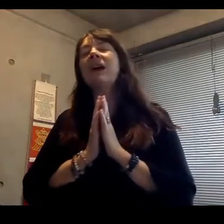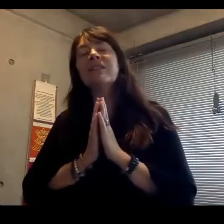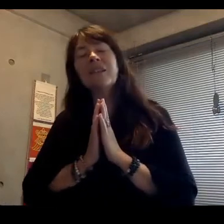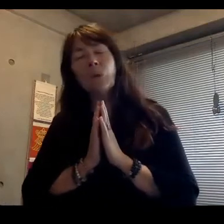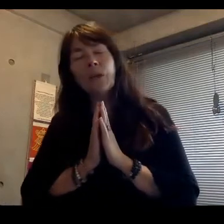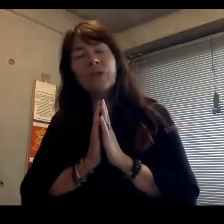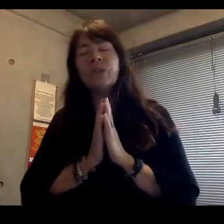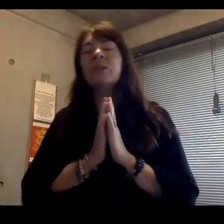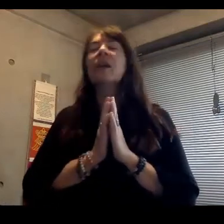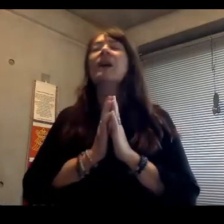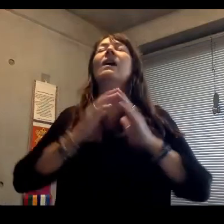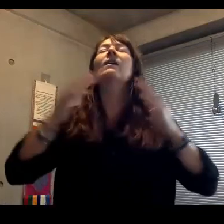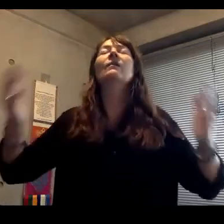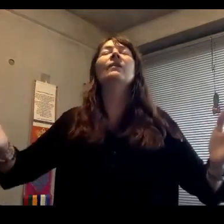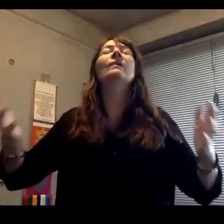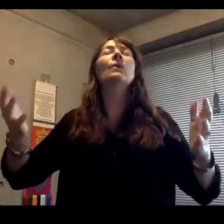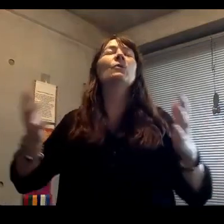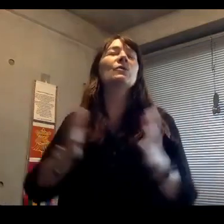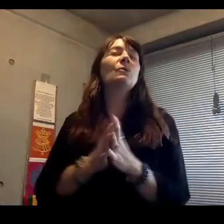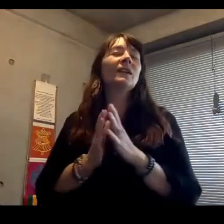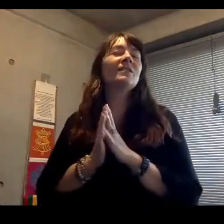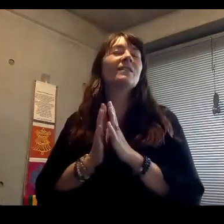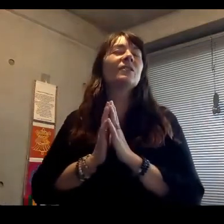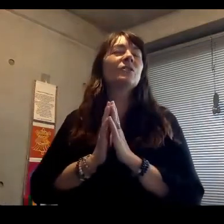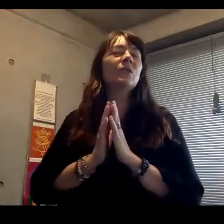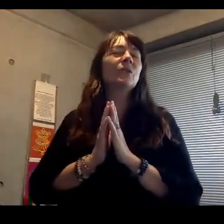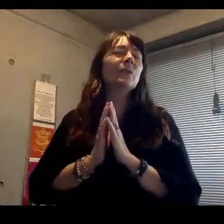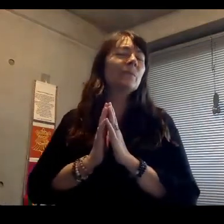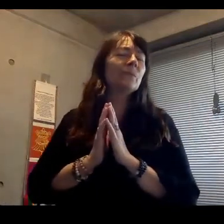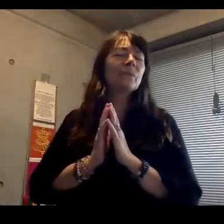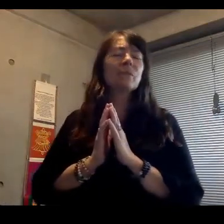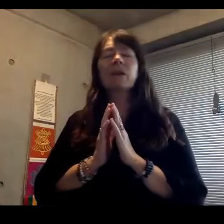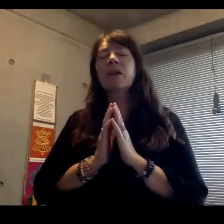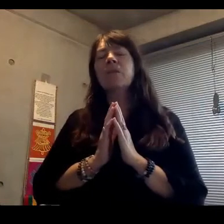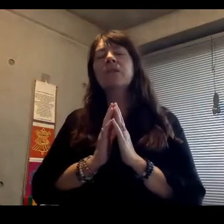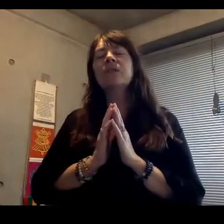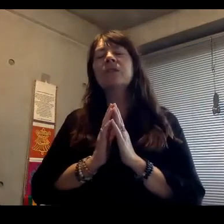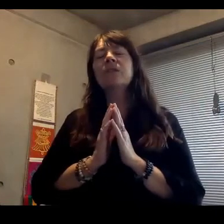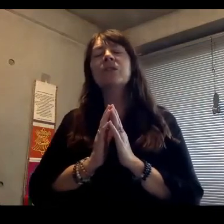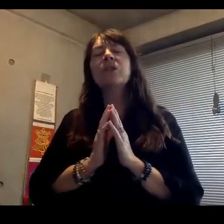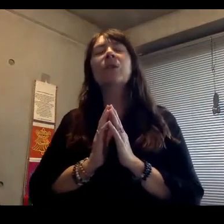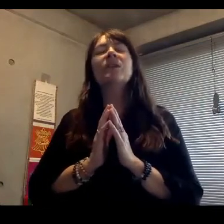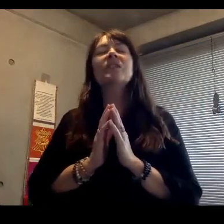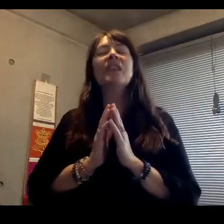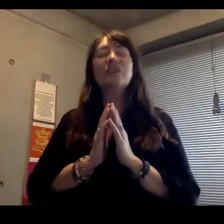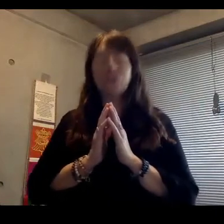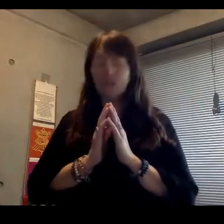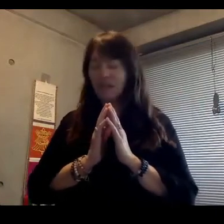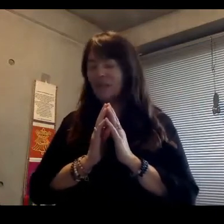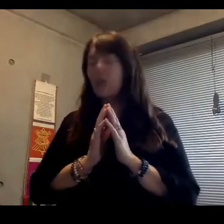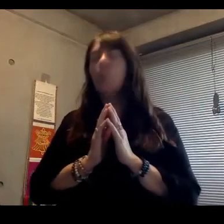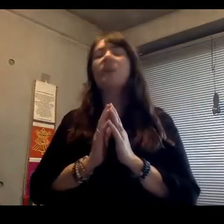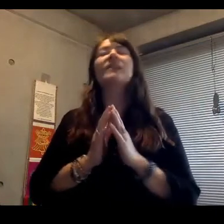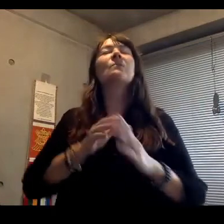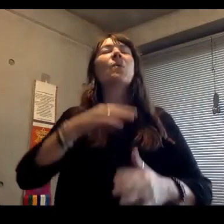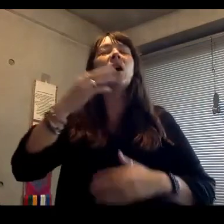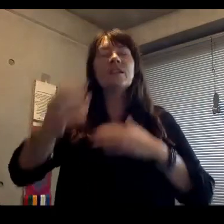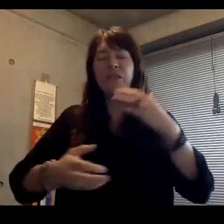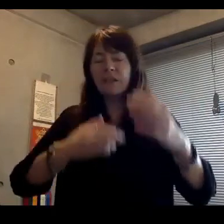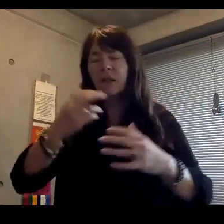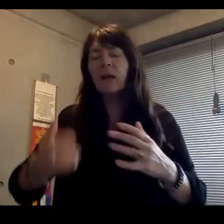forth, asking questions of those who are listening to you. This curious nature is what